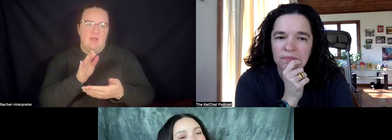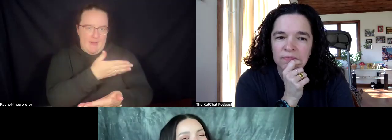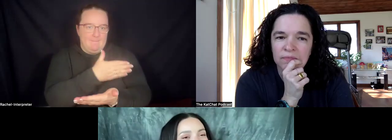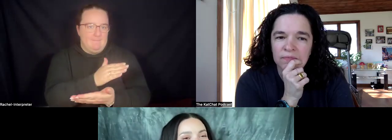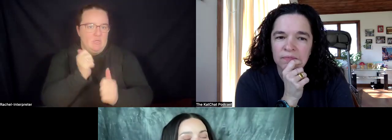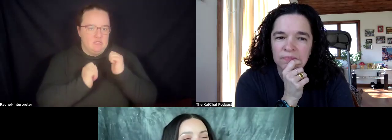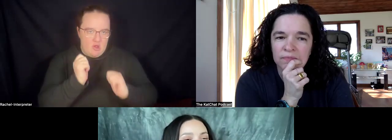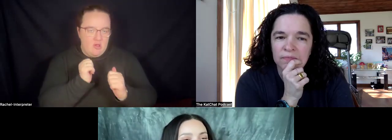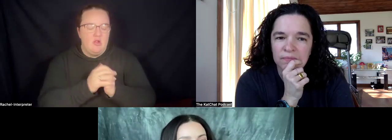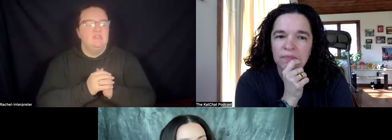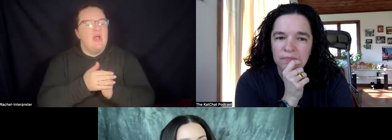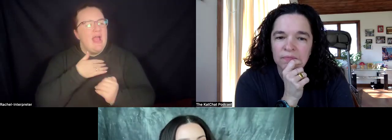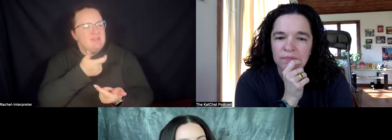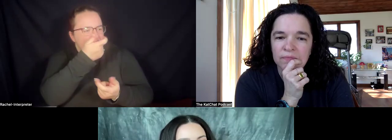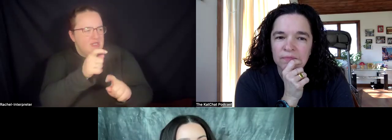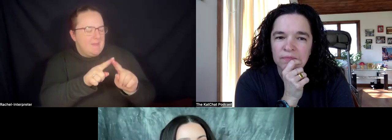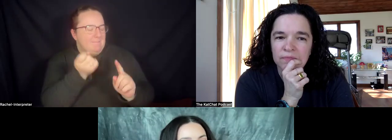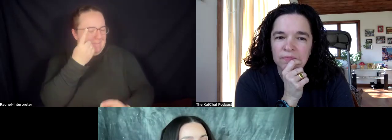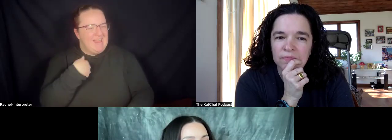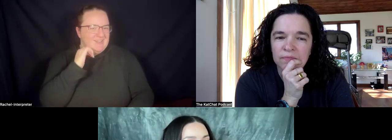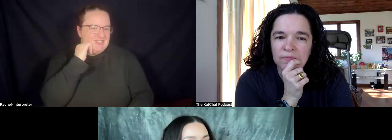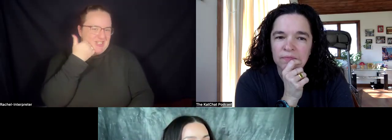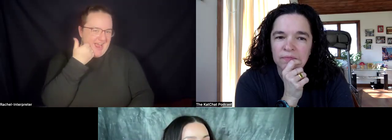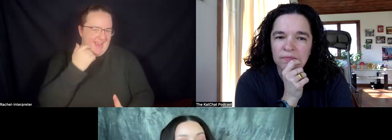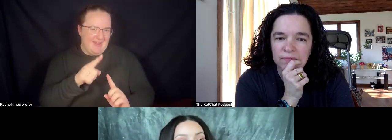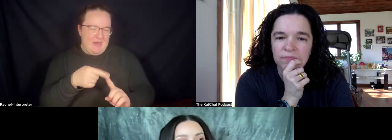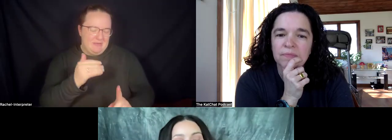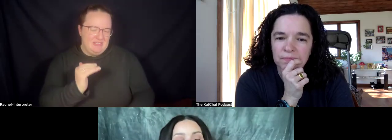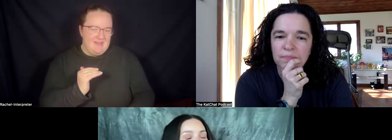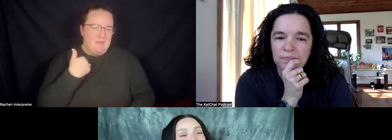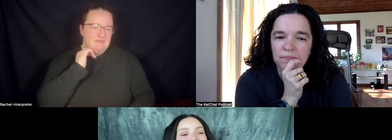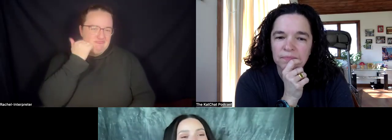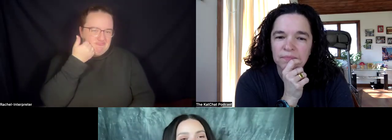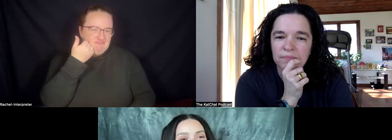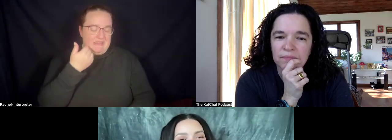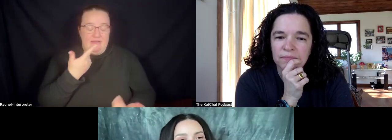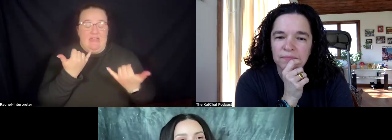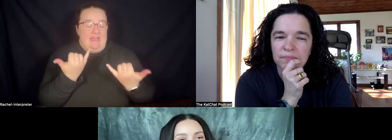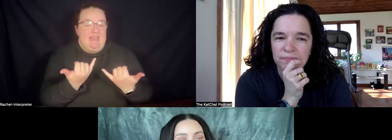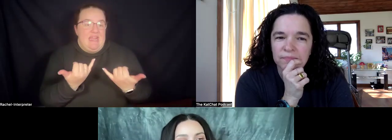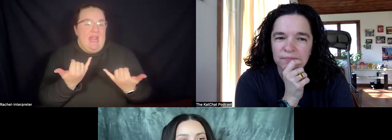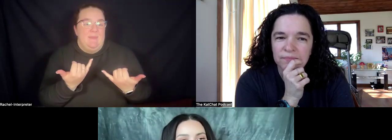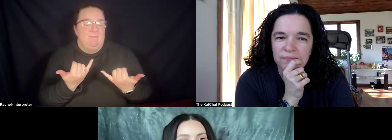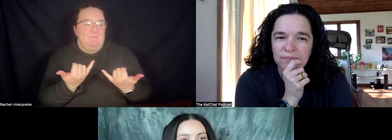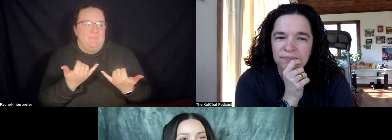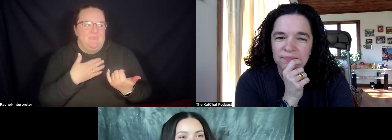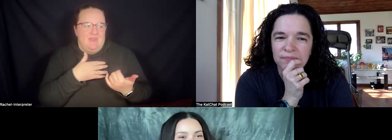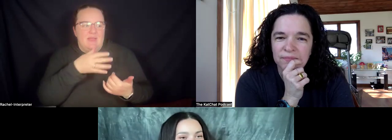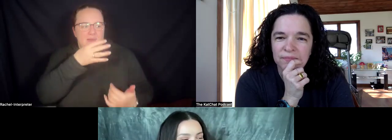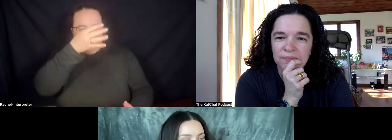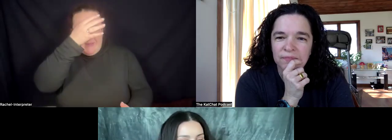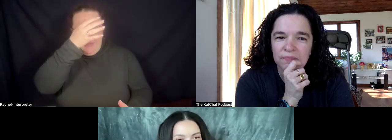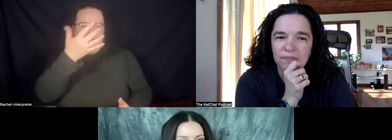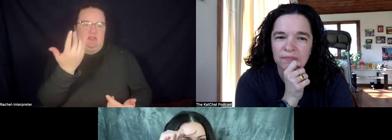of, I was always interested, but I was very shy as a child. And even to this day, my parents' friends that have known me